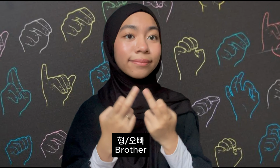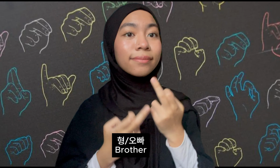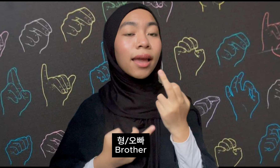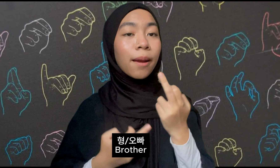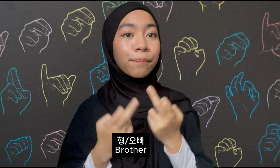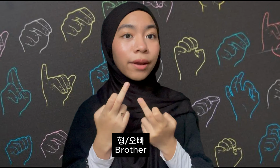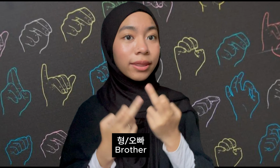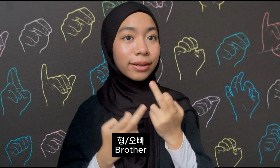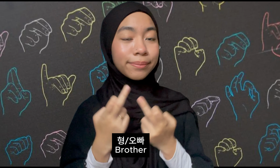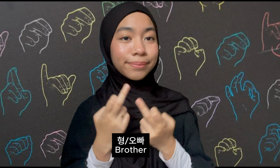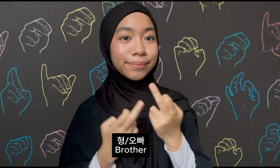brother,